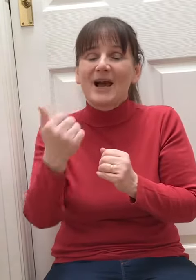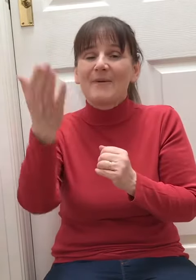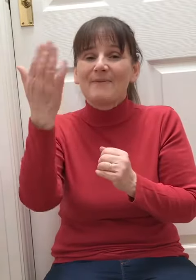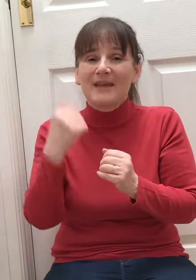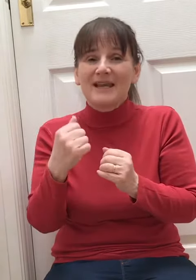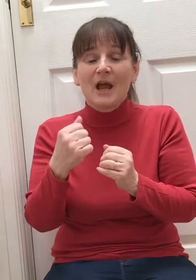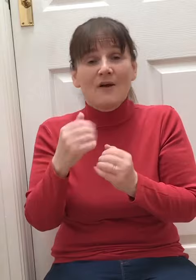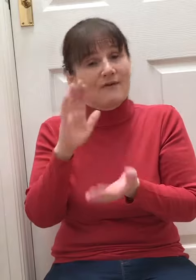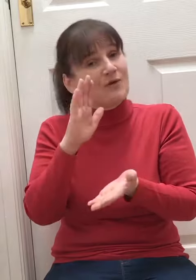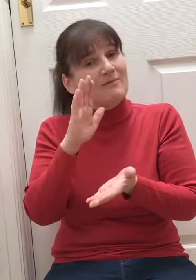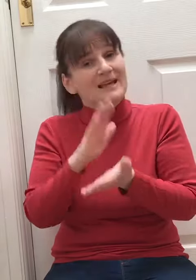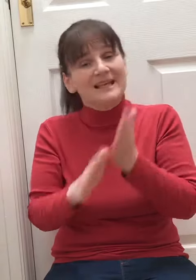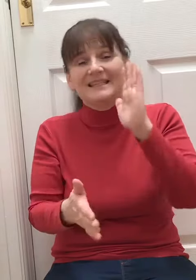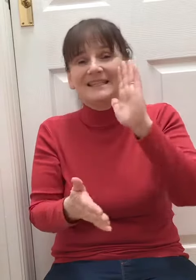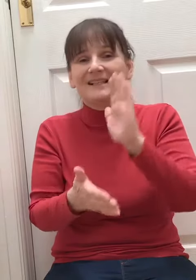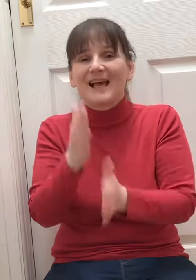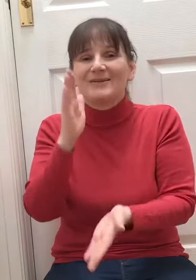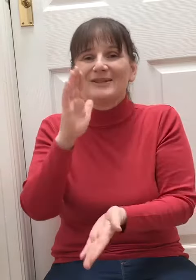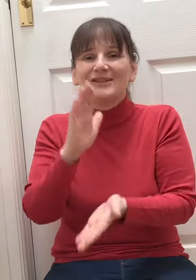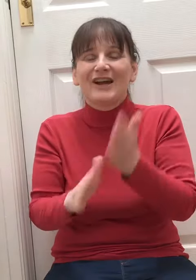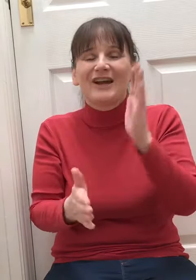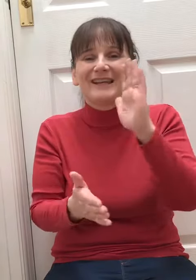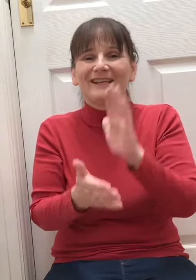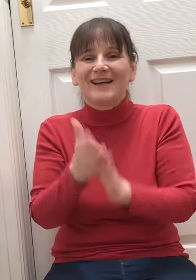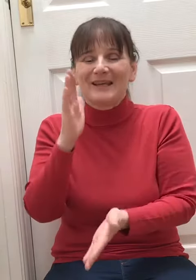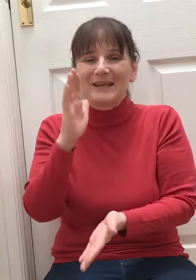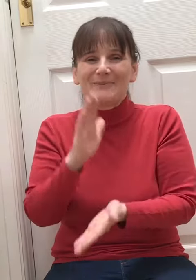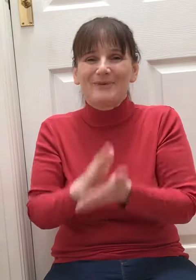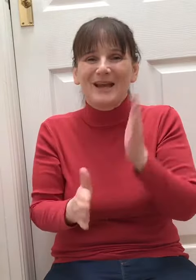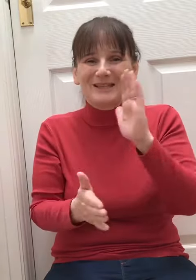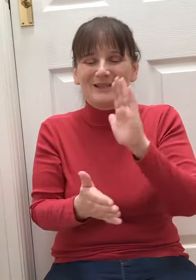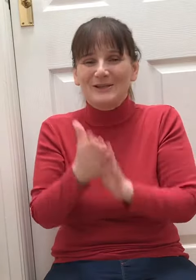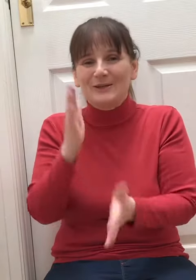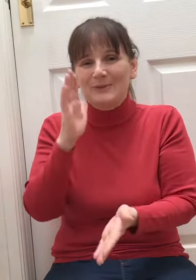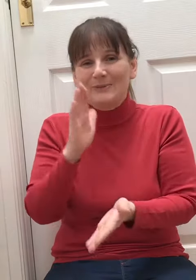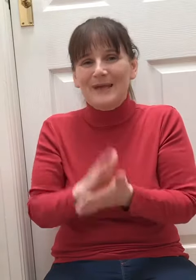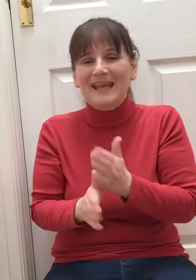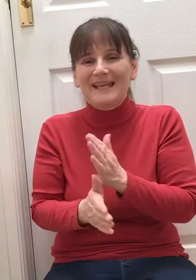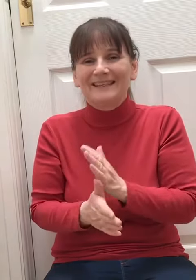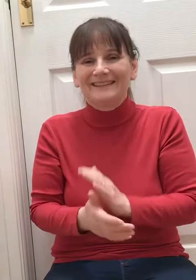come in, for my little house is shining like a bright new pin.